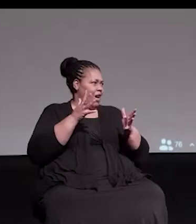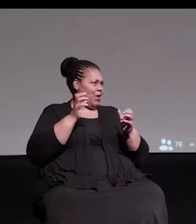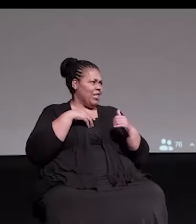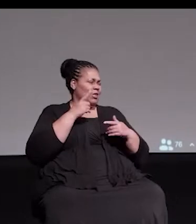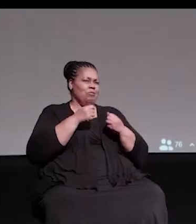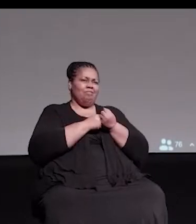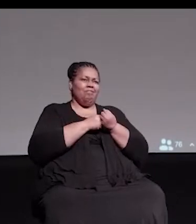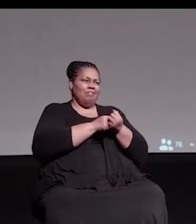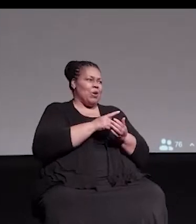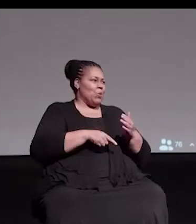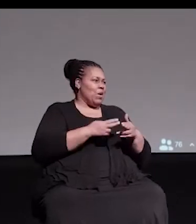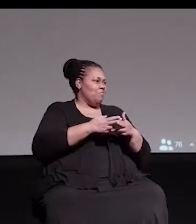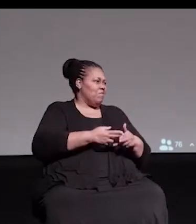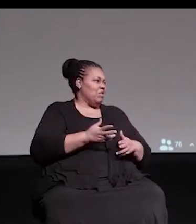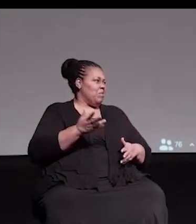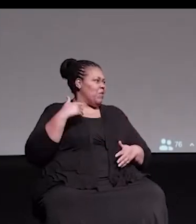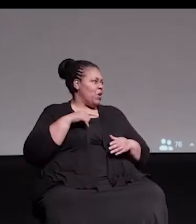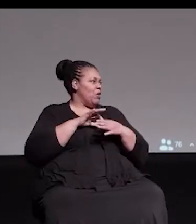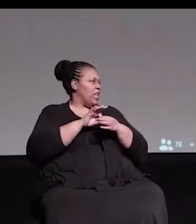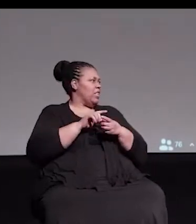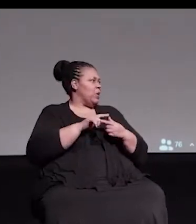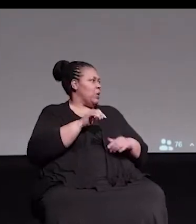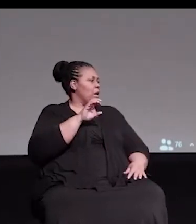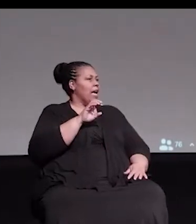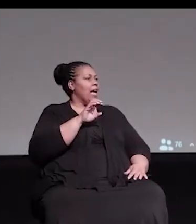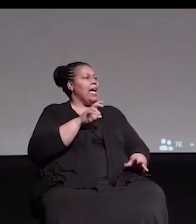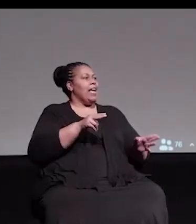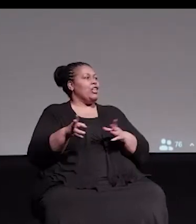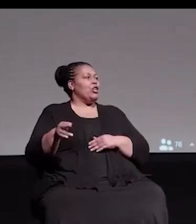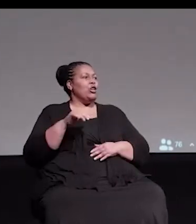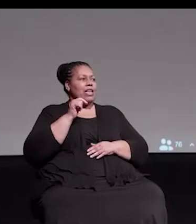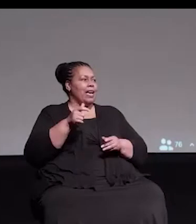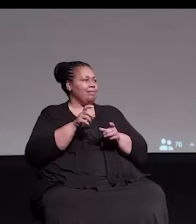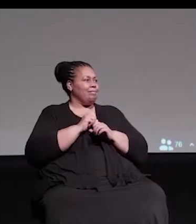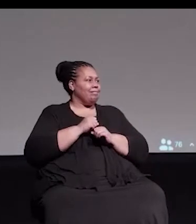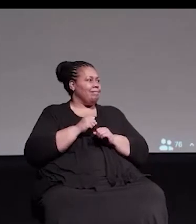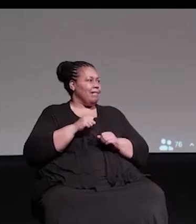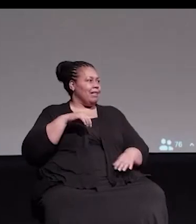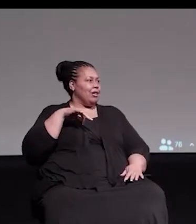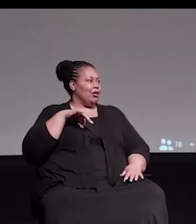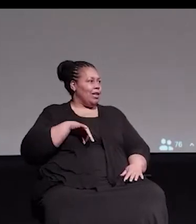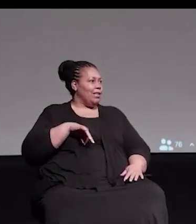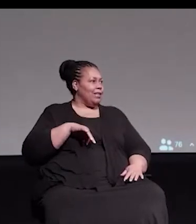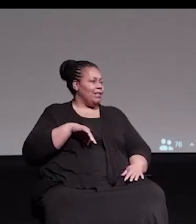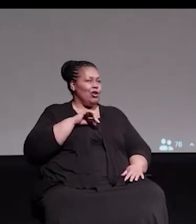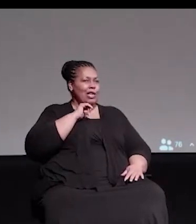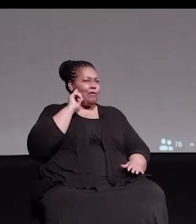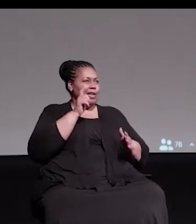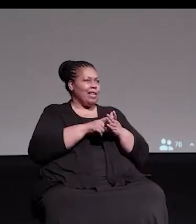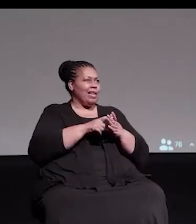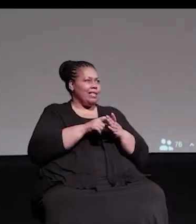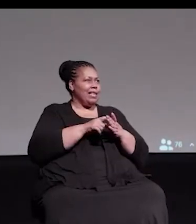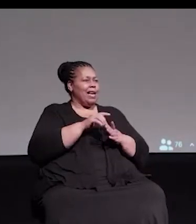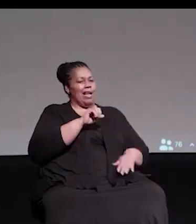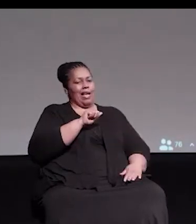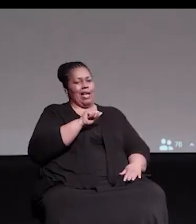earlier about the editor not being credited or recognized yet at the academy level or industry level as